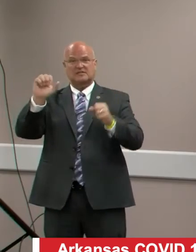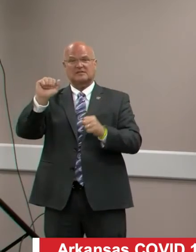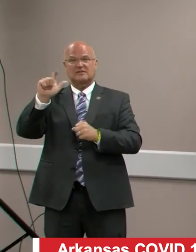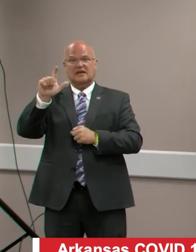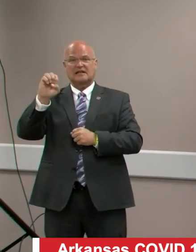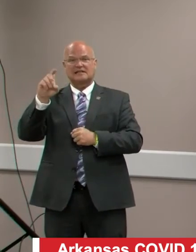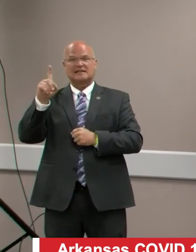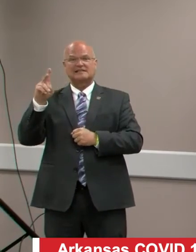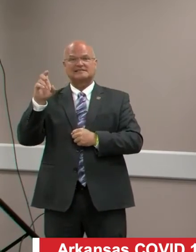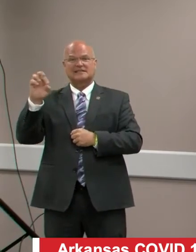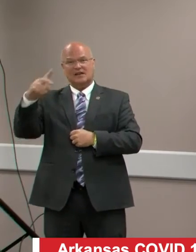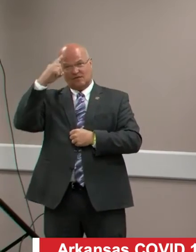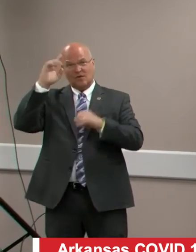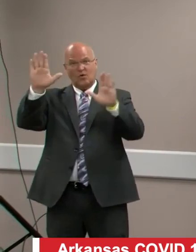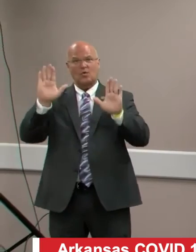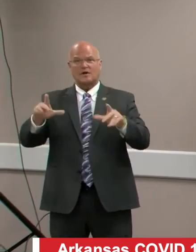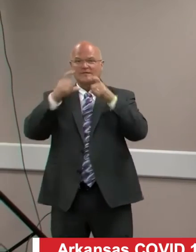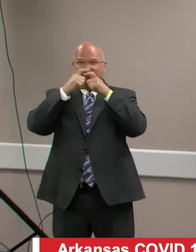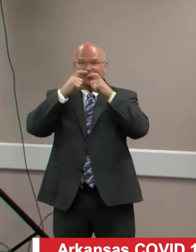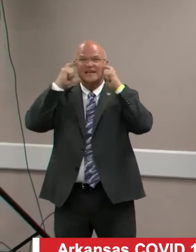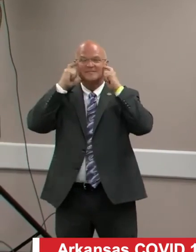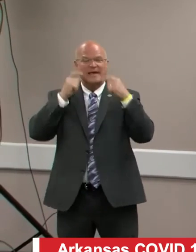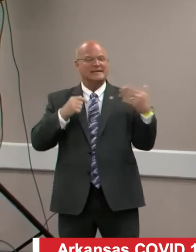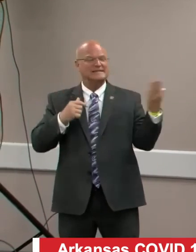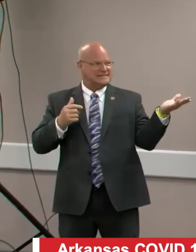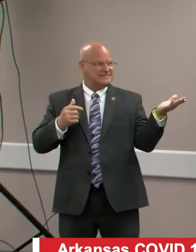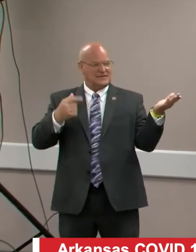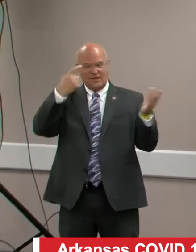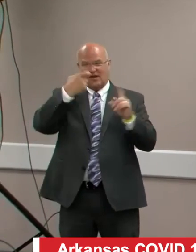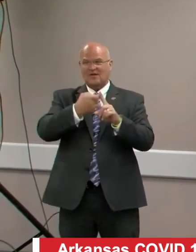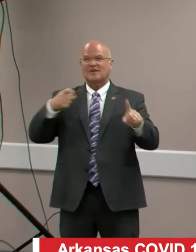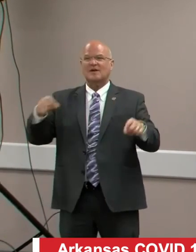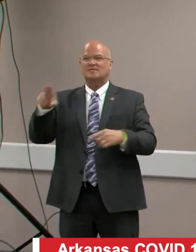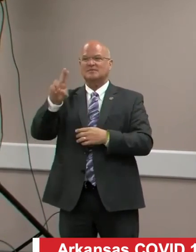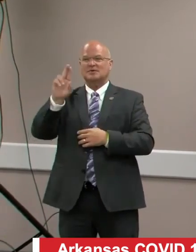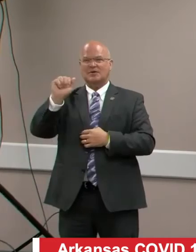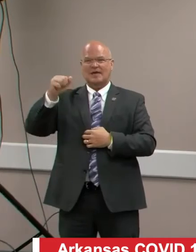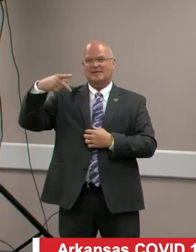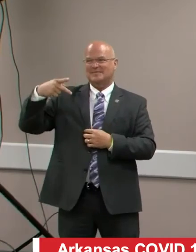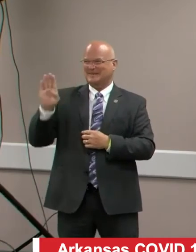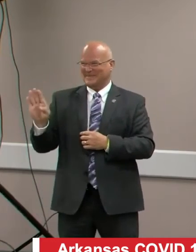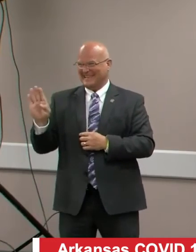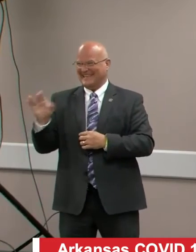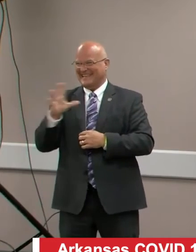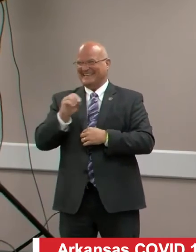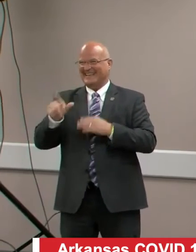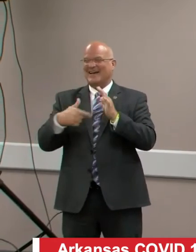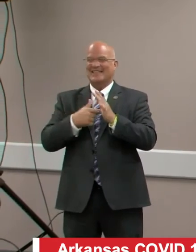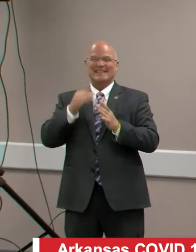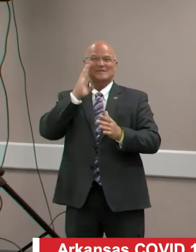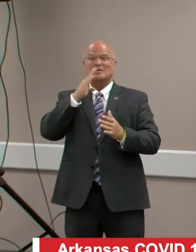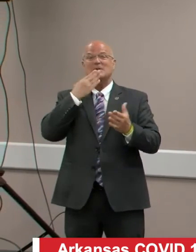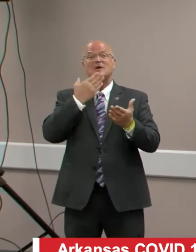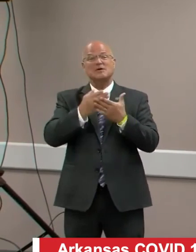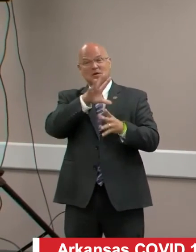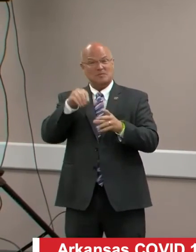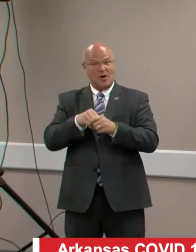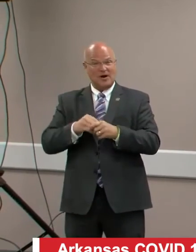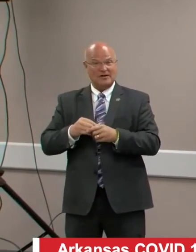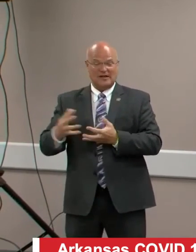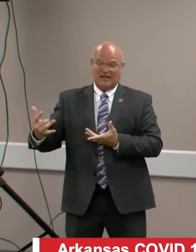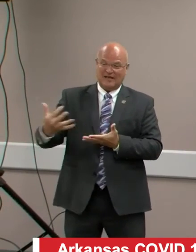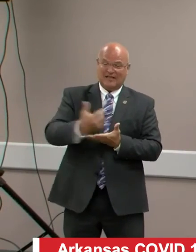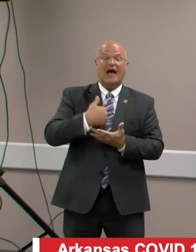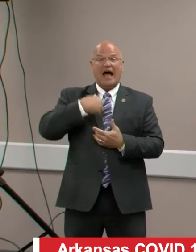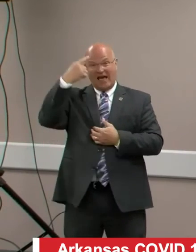Alexander for a wonderful face mask from UAPB. And so this will be a good part of the collection. I